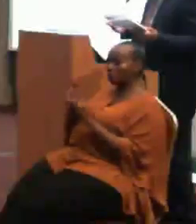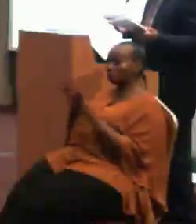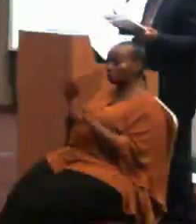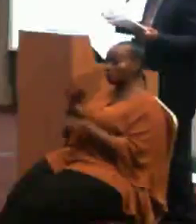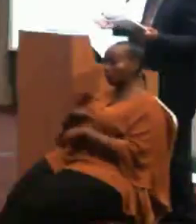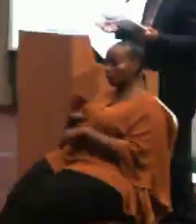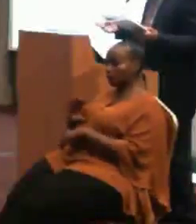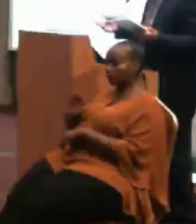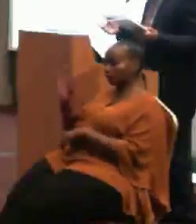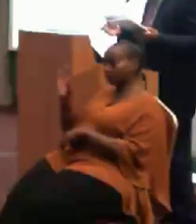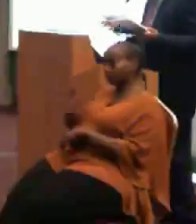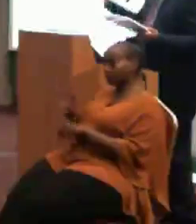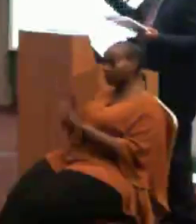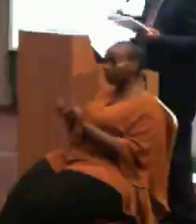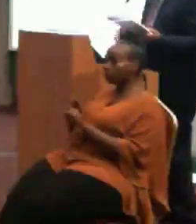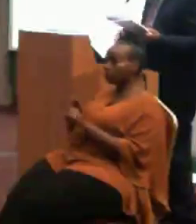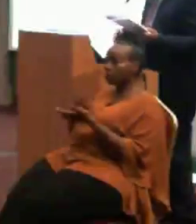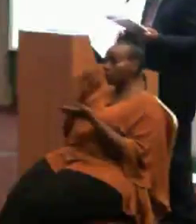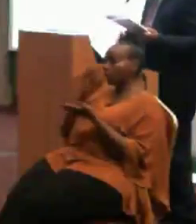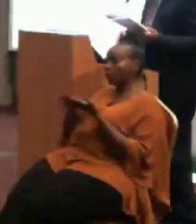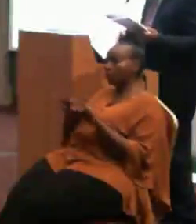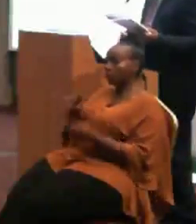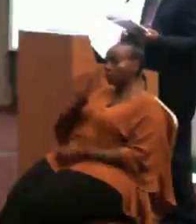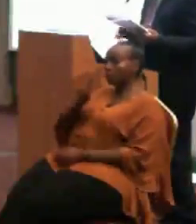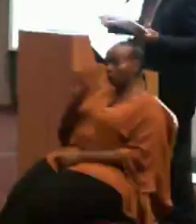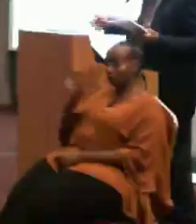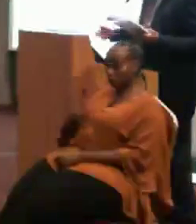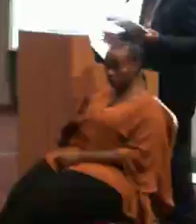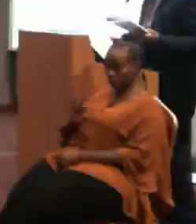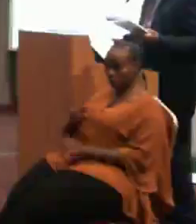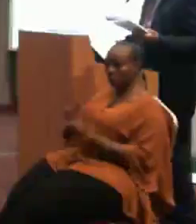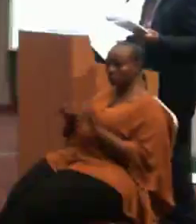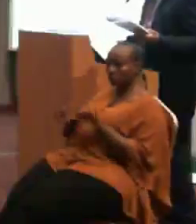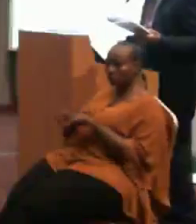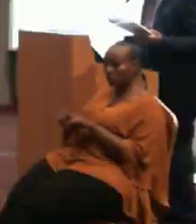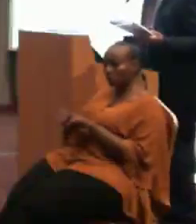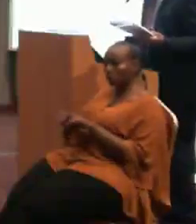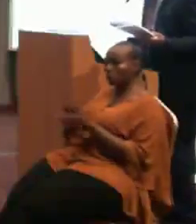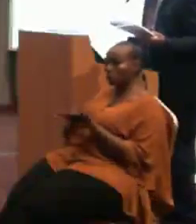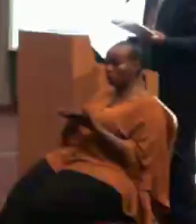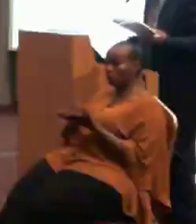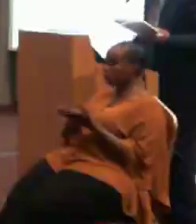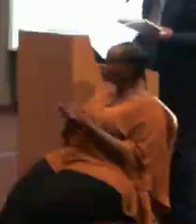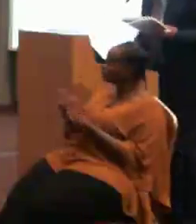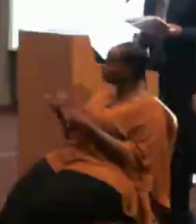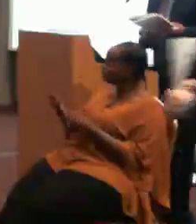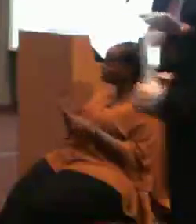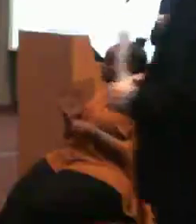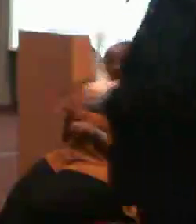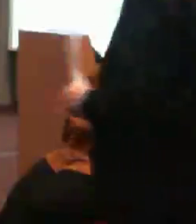for 1% in MYPD4, but we'll demonstrate that also in writing in subsequent meetings. Thank you.